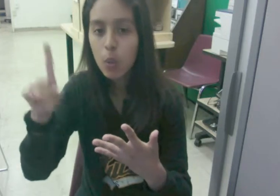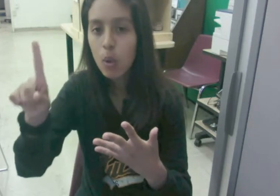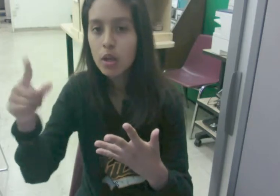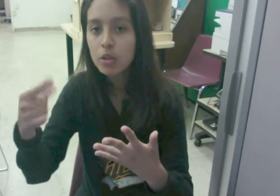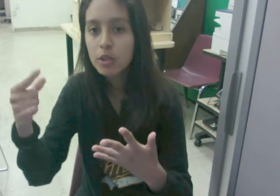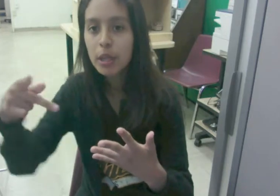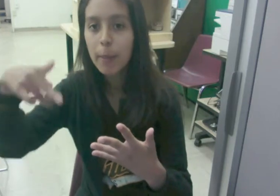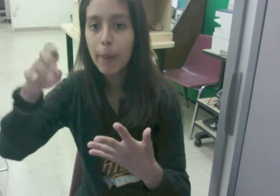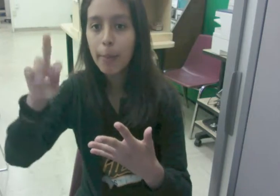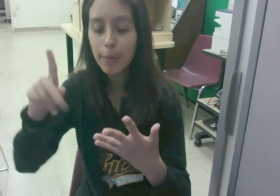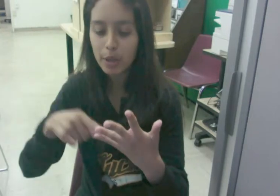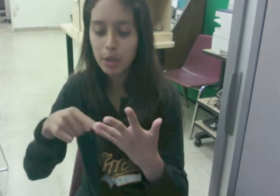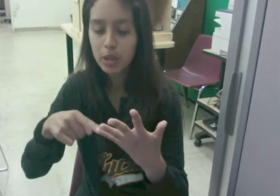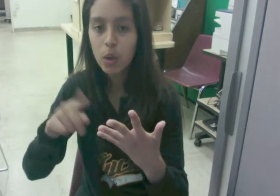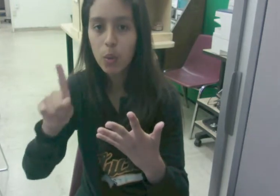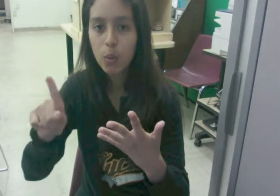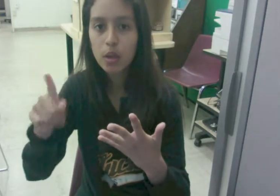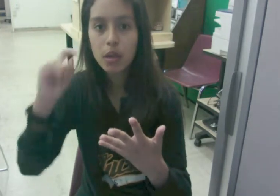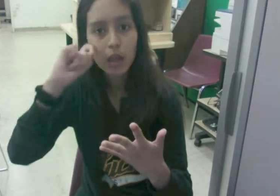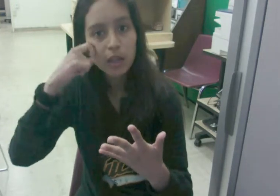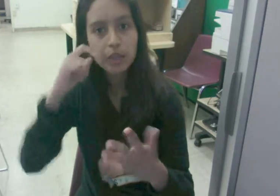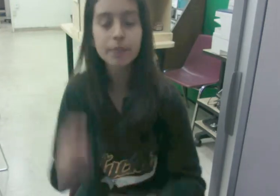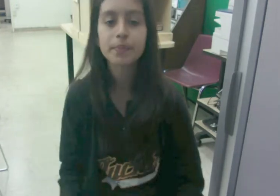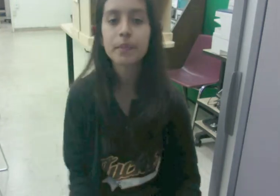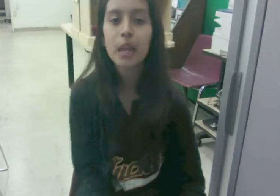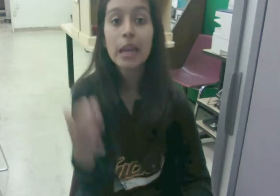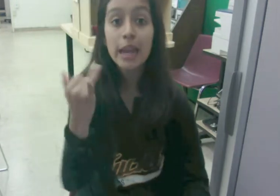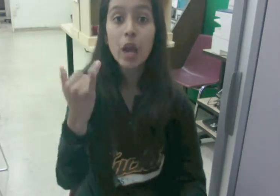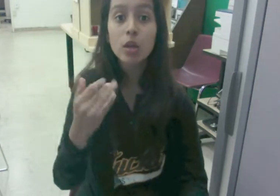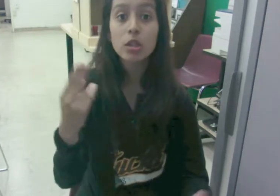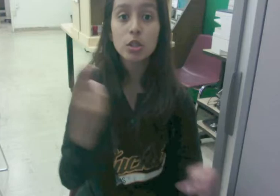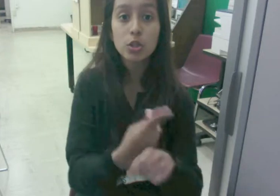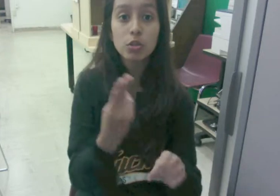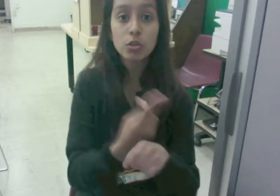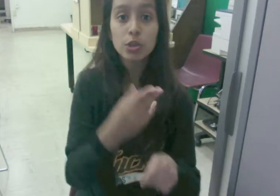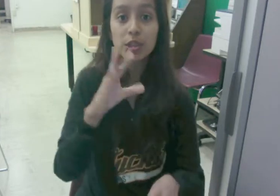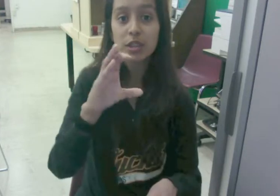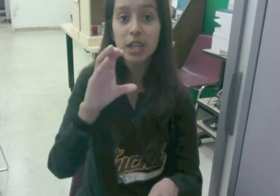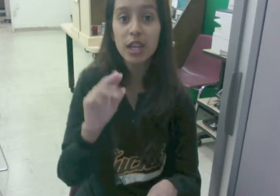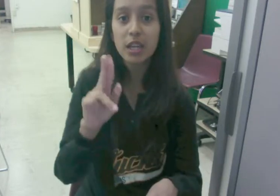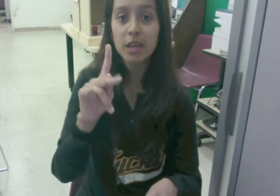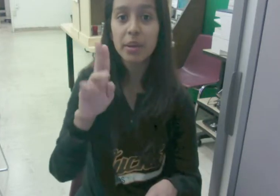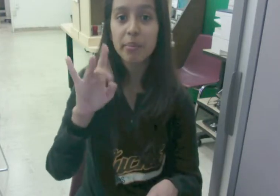chicken and you cut it on a cutting board into small pieces. And you cook it in a big wok pan.